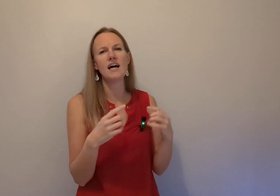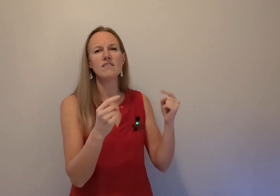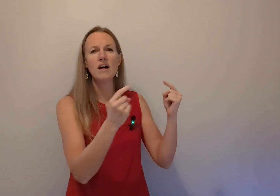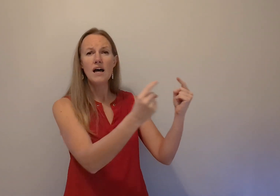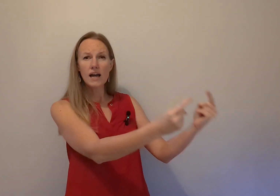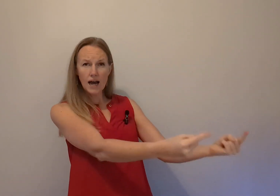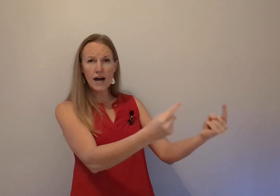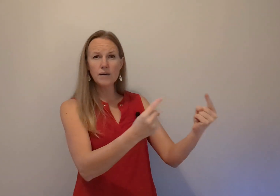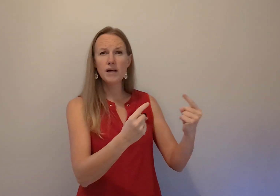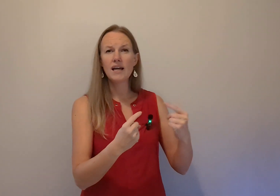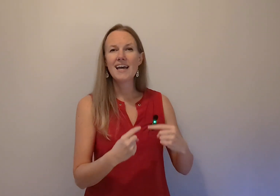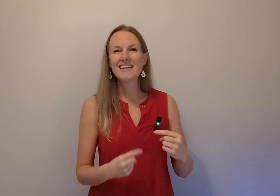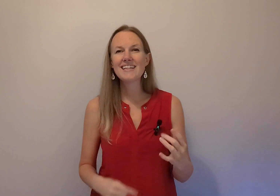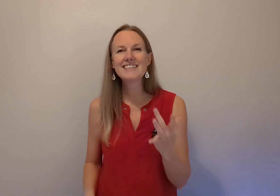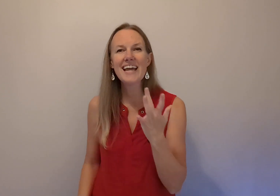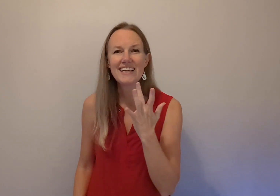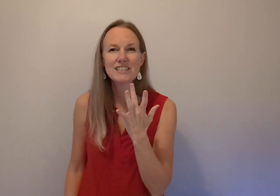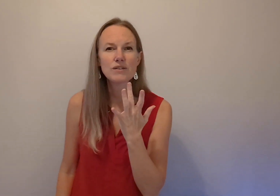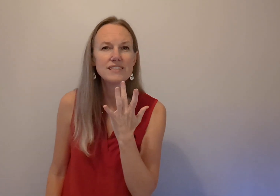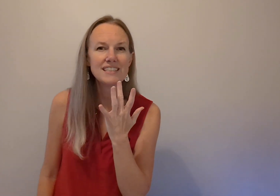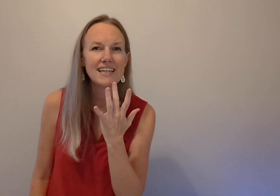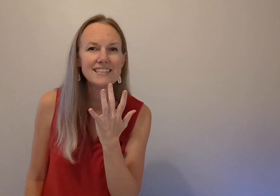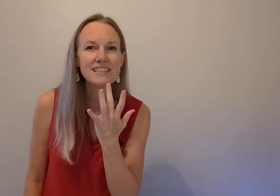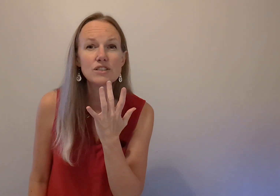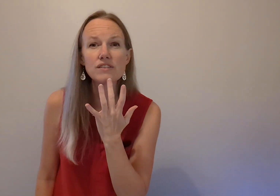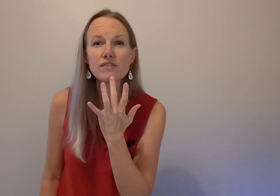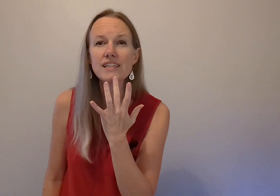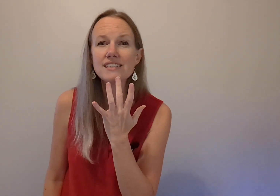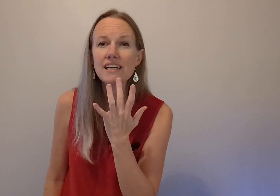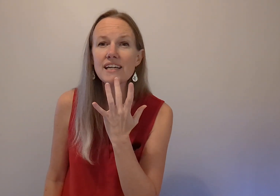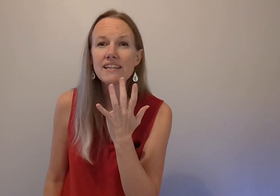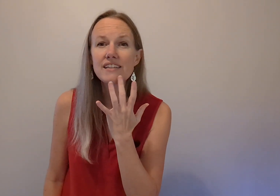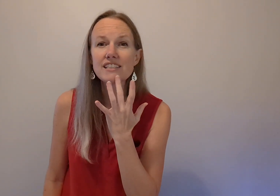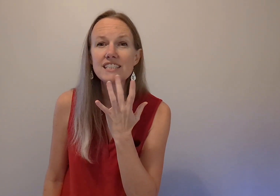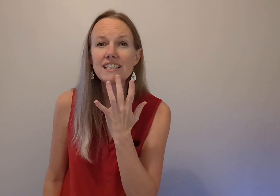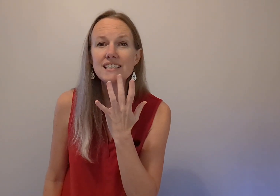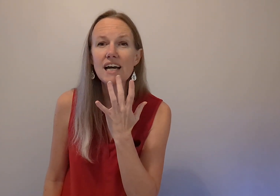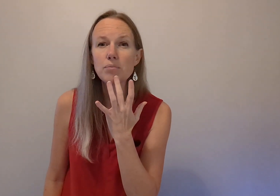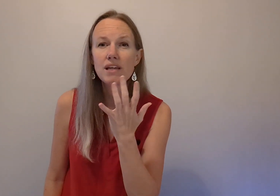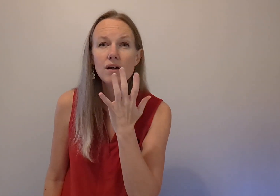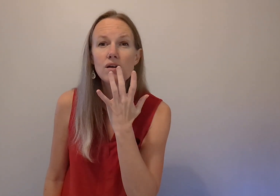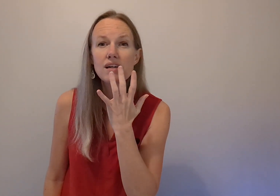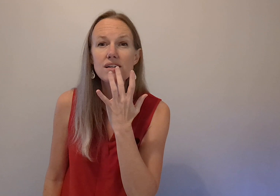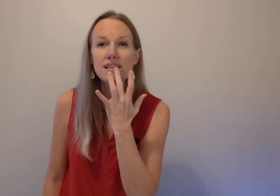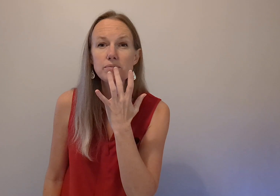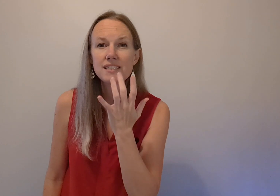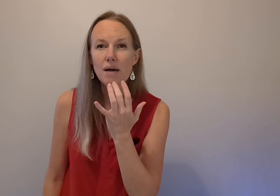love. Come, and then taste. So I've seen taste done two different ways, either your chin tapping or your lips